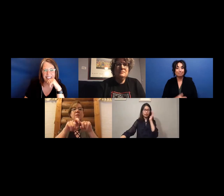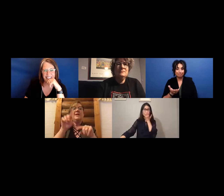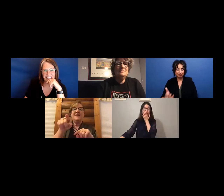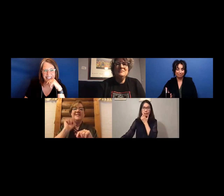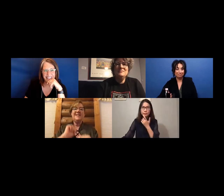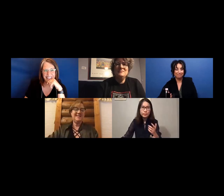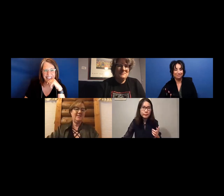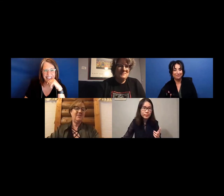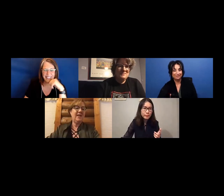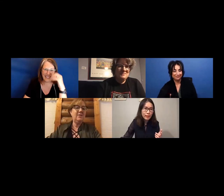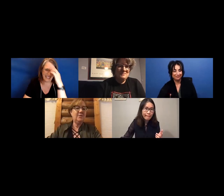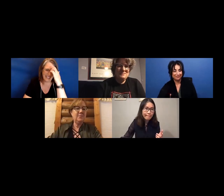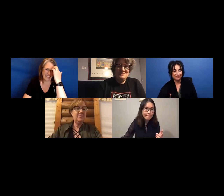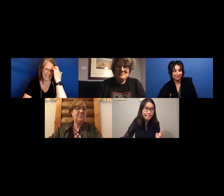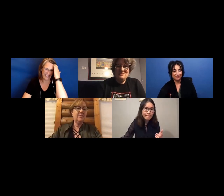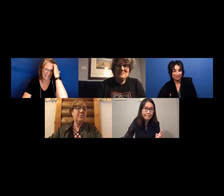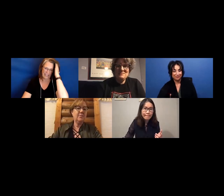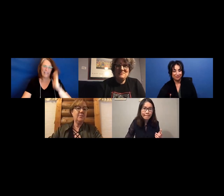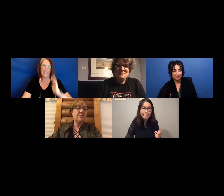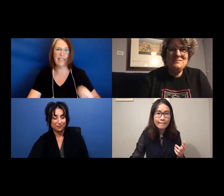So 1 minute, there she is. Thank you.